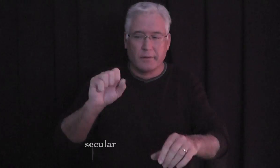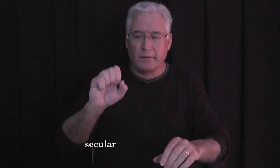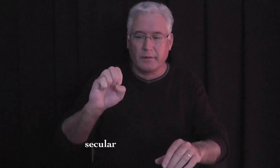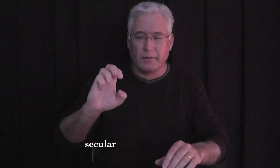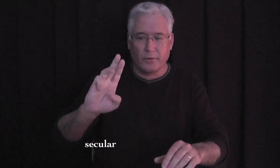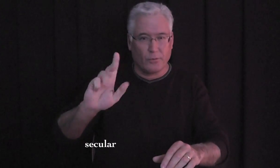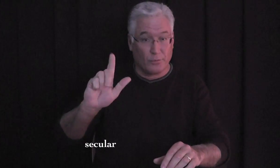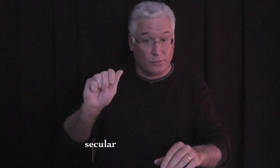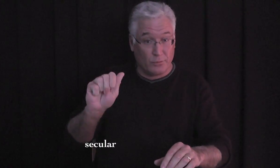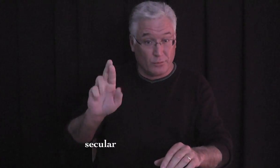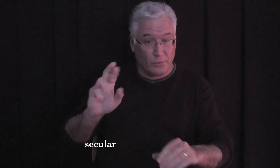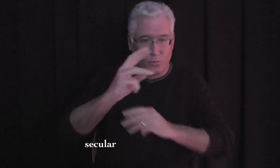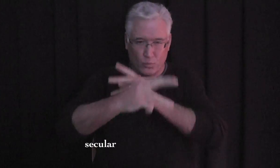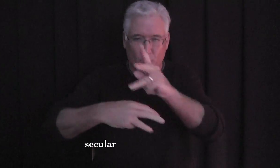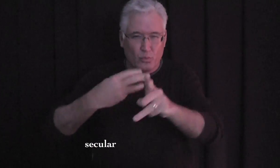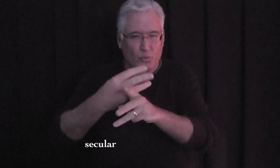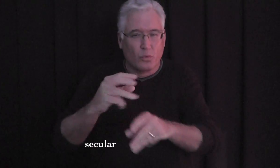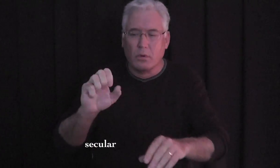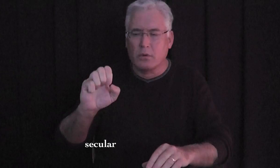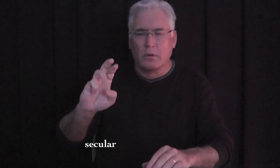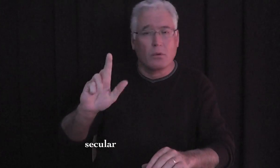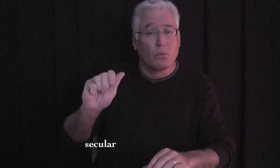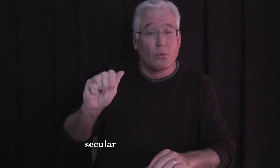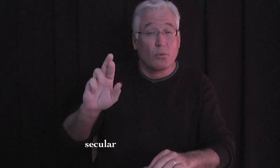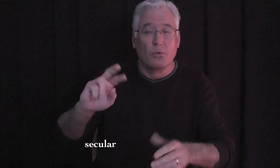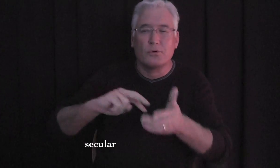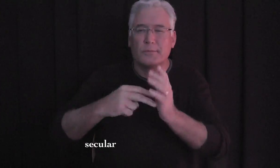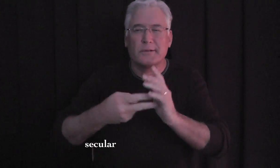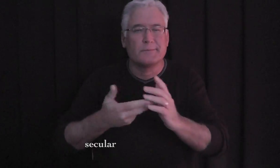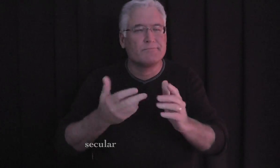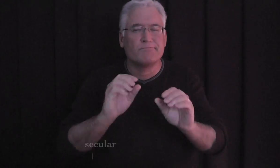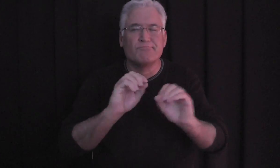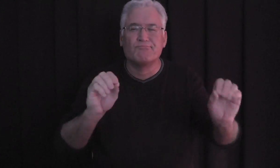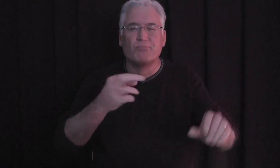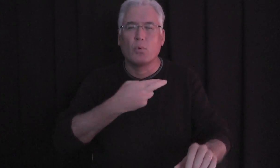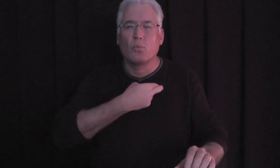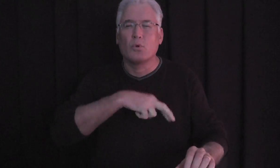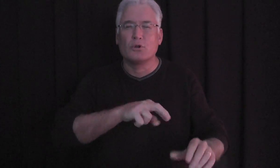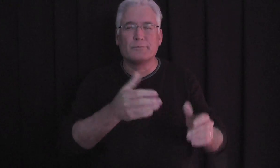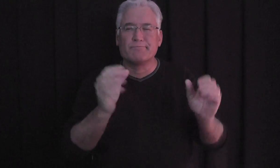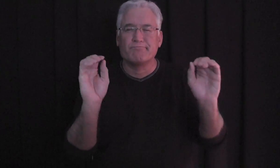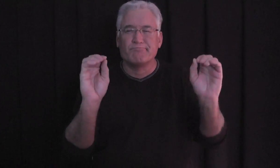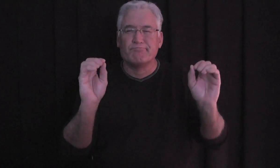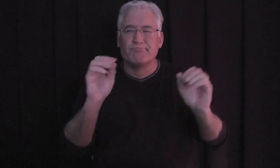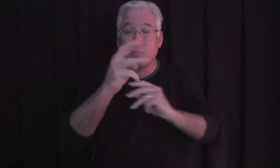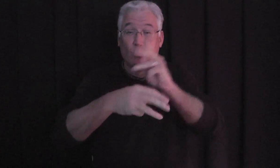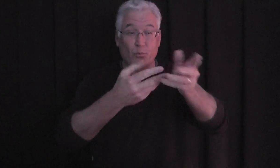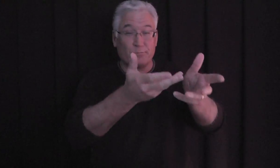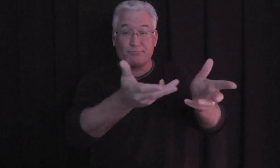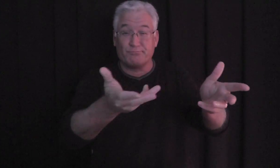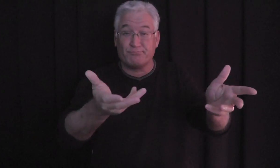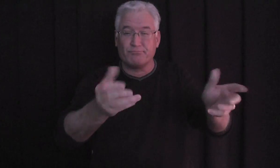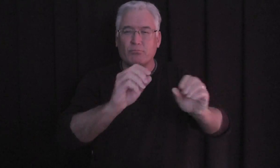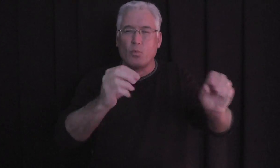Today we live in a secular world, and that means that many don't have a religion.